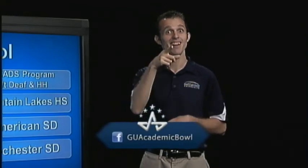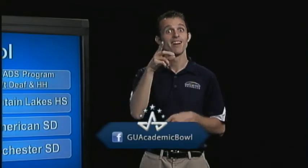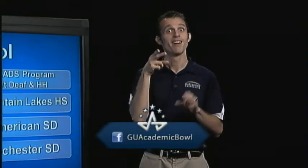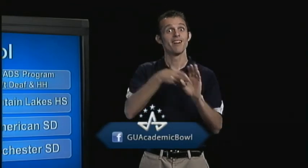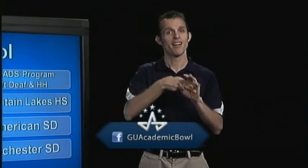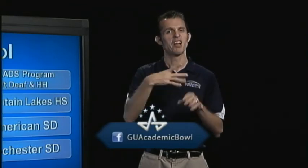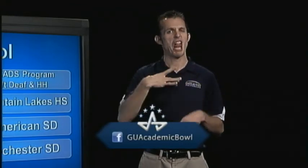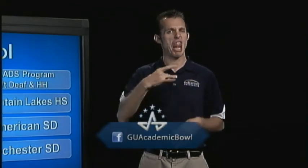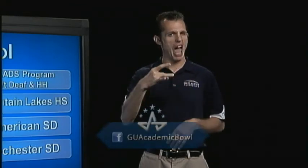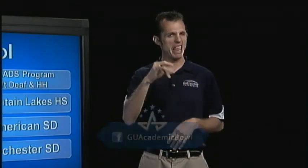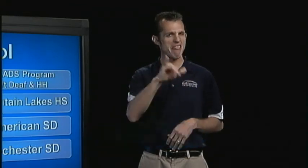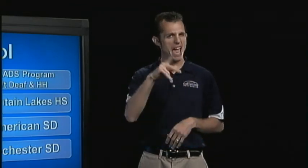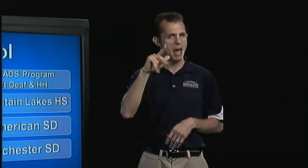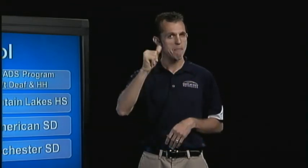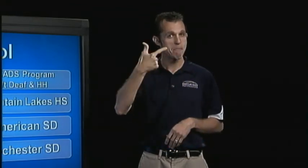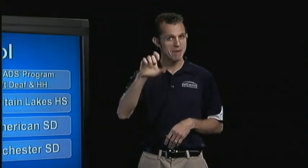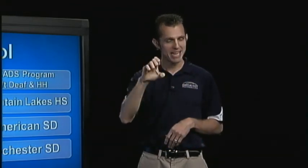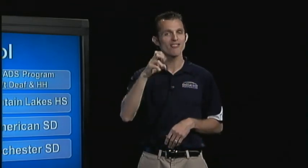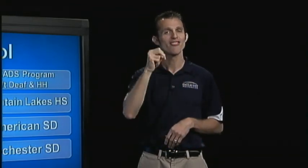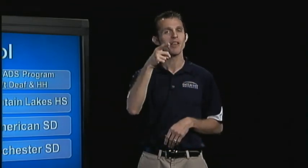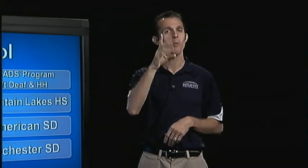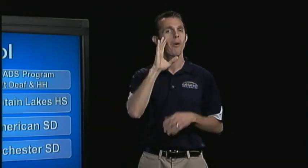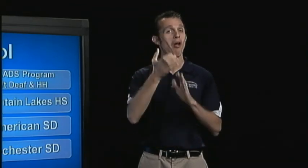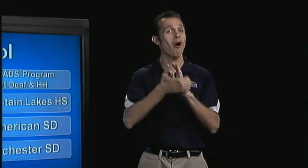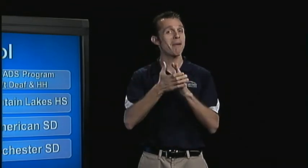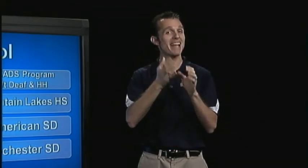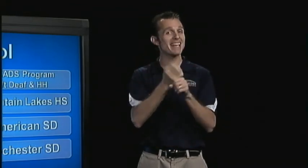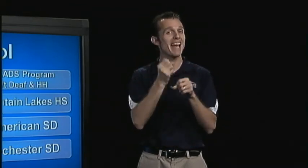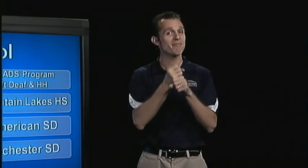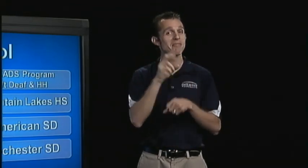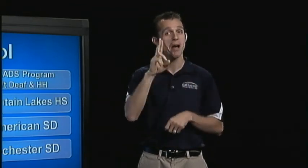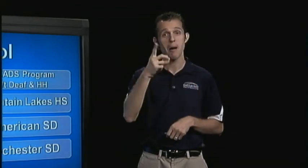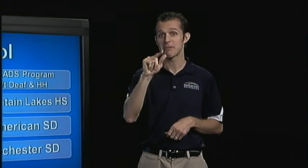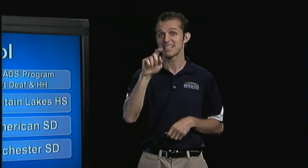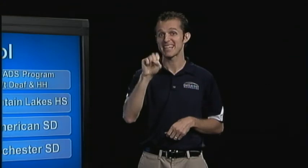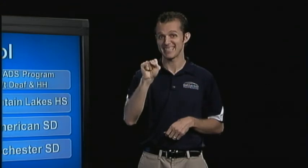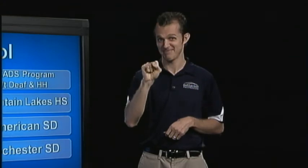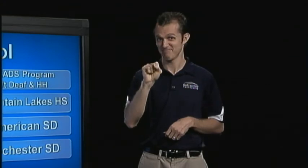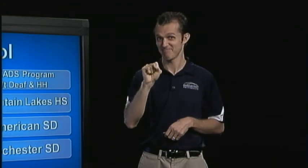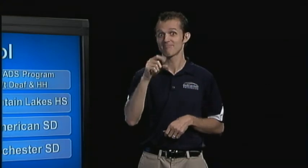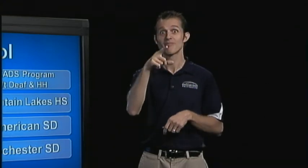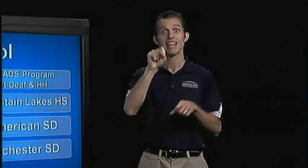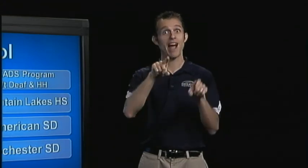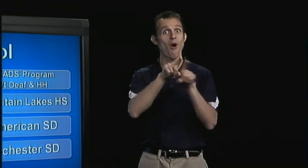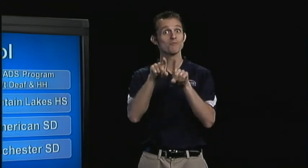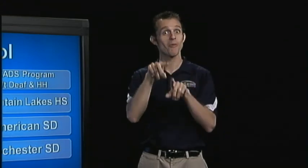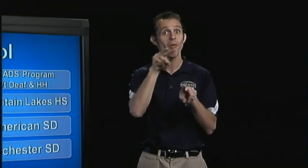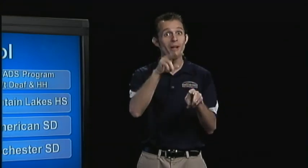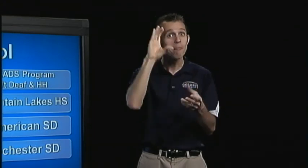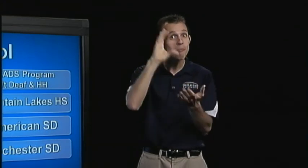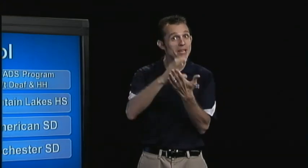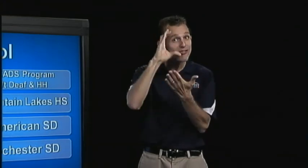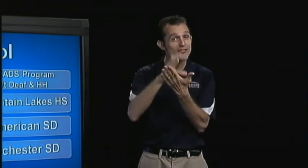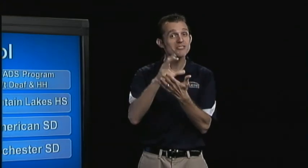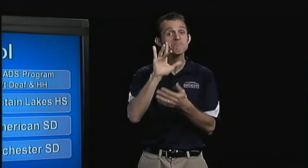screen for the address. If you like that page, you will automatically receive the updates. You can also look